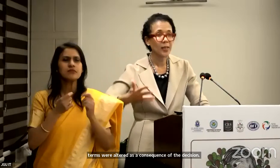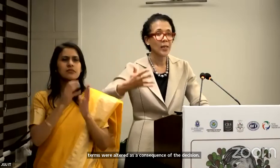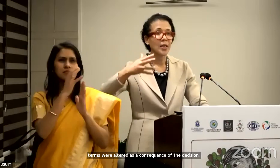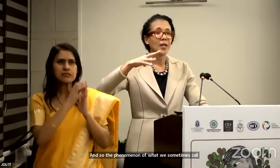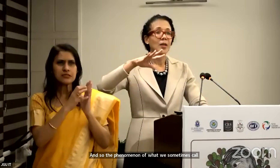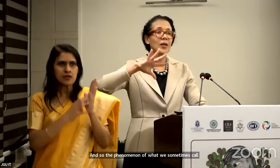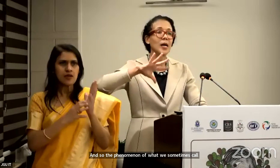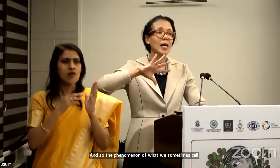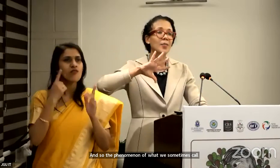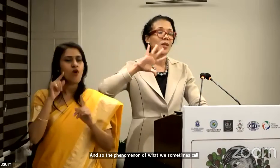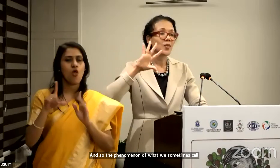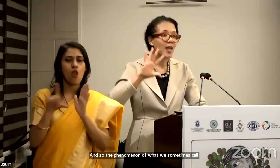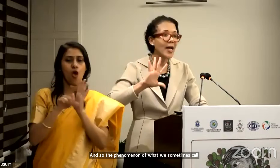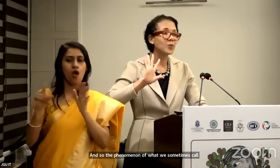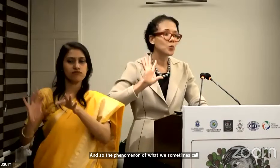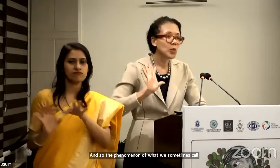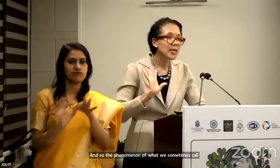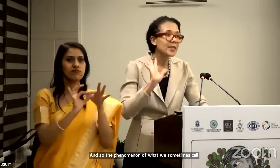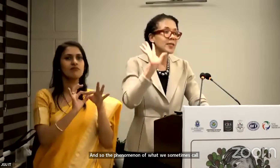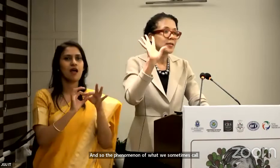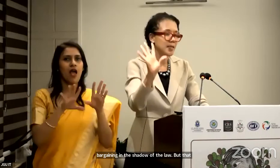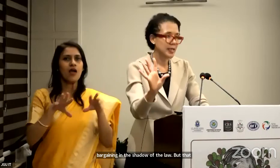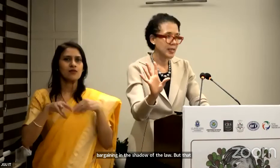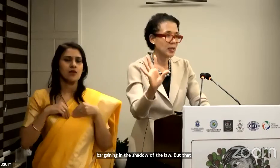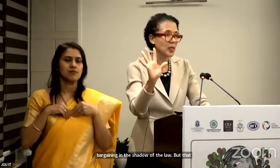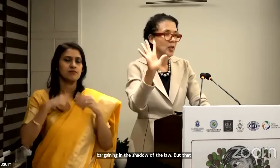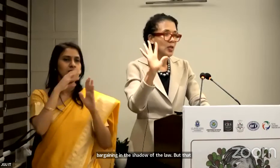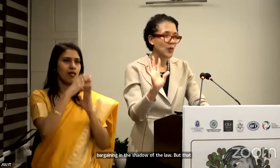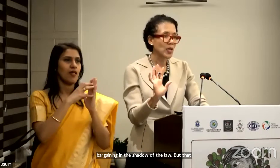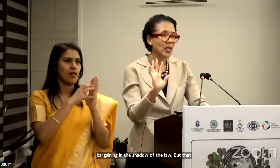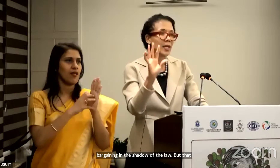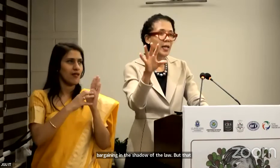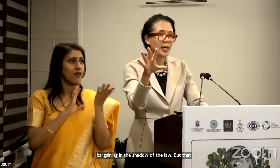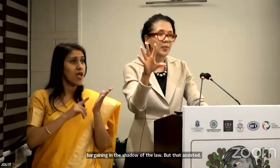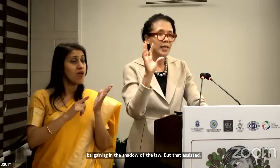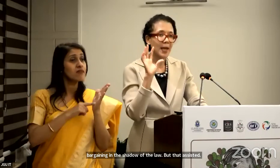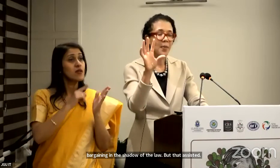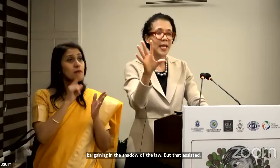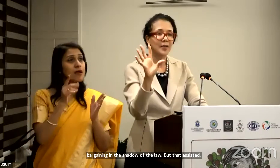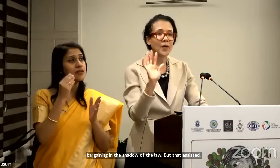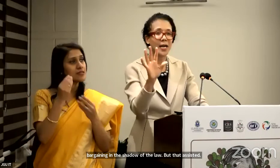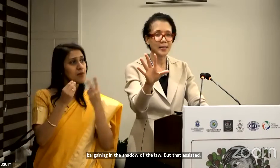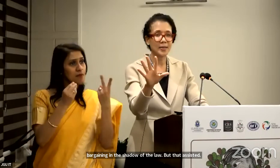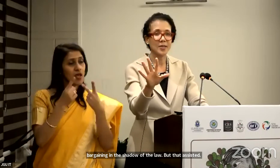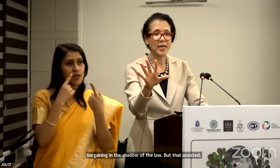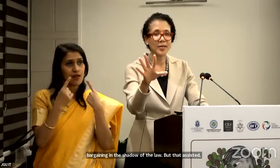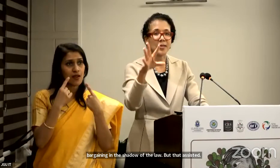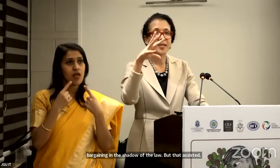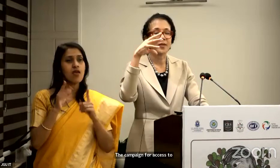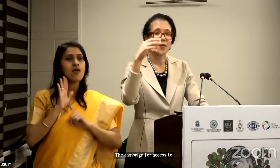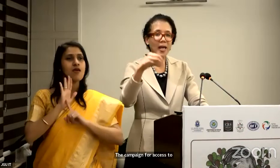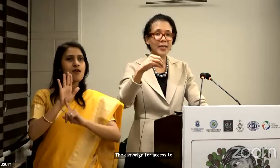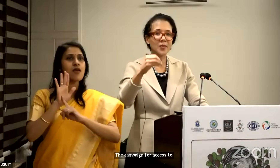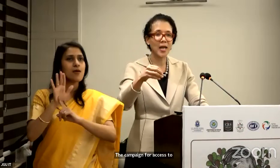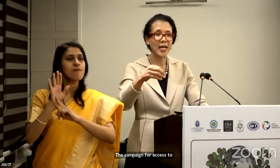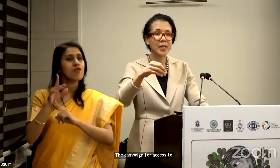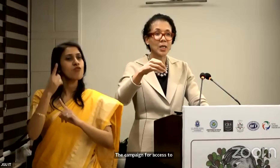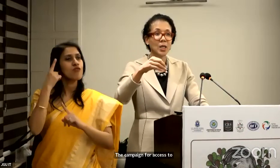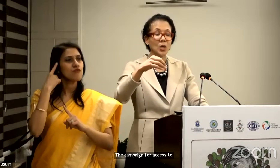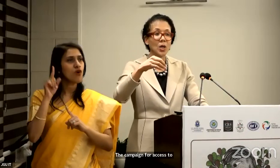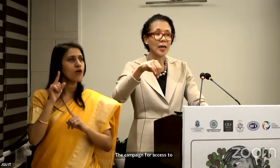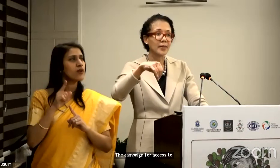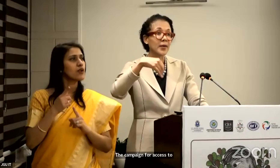law, that assisted the campaign for access to medicines, that the fact